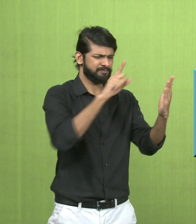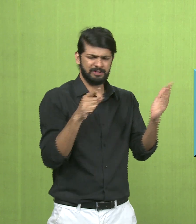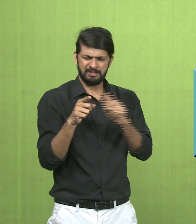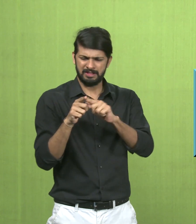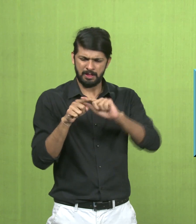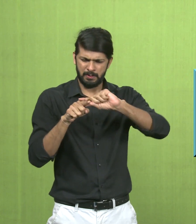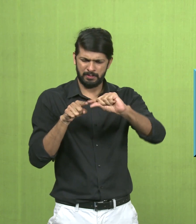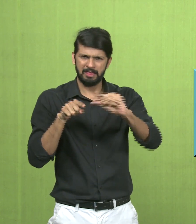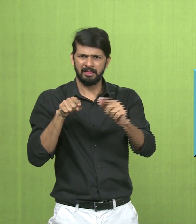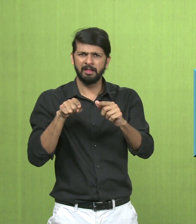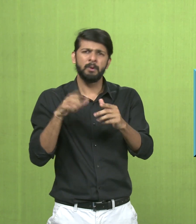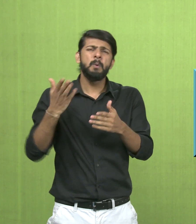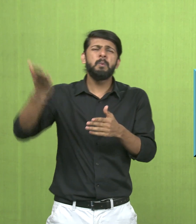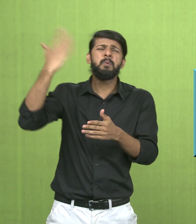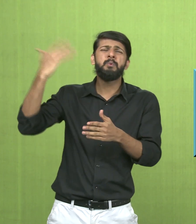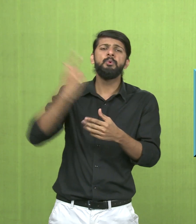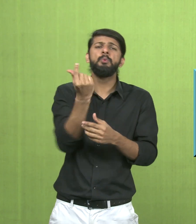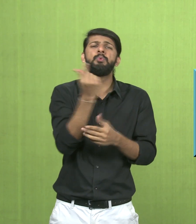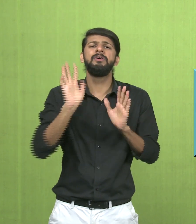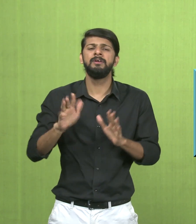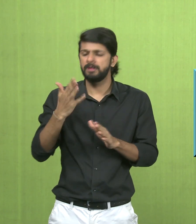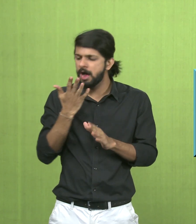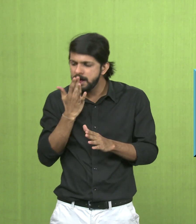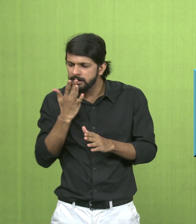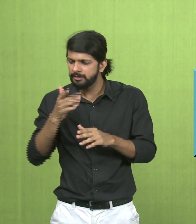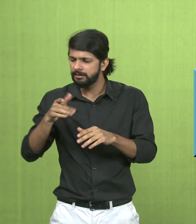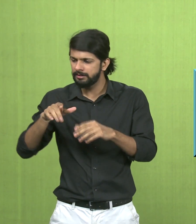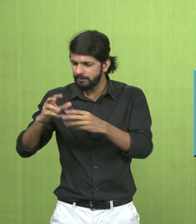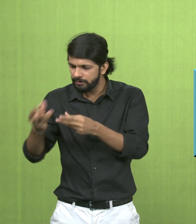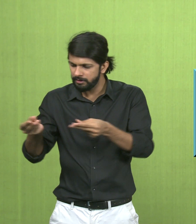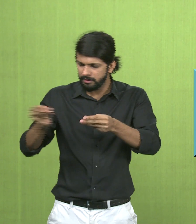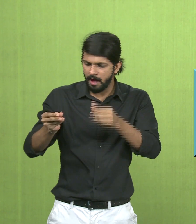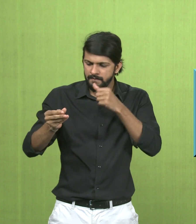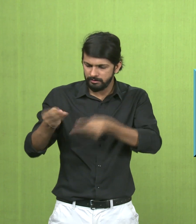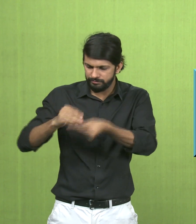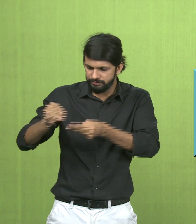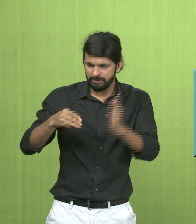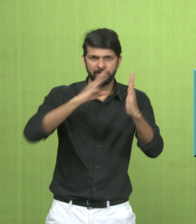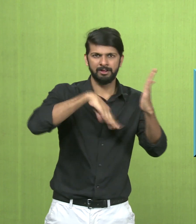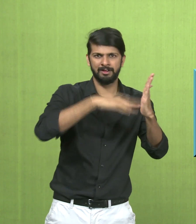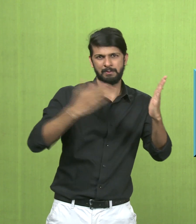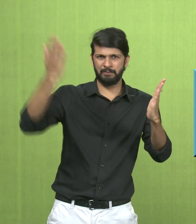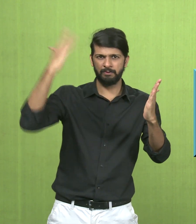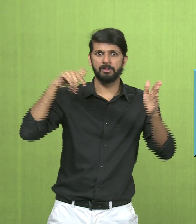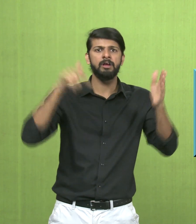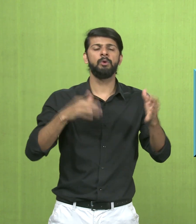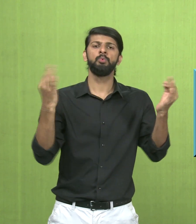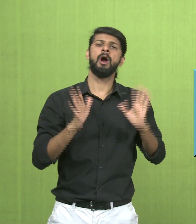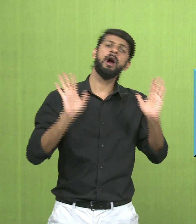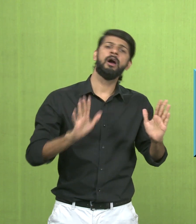Dry colors do away with the need for water to mix colors. As you remember, in earlier times the pigments had to be,